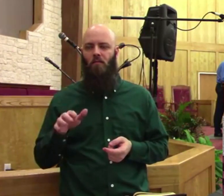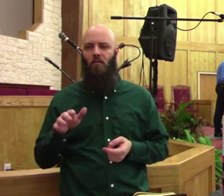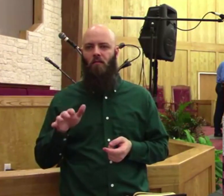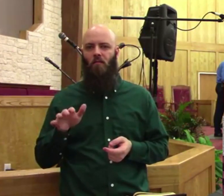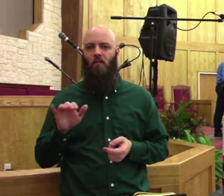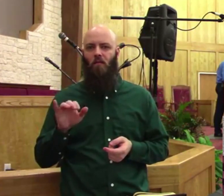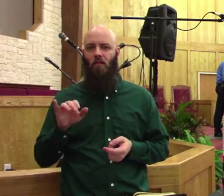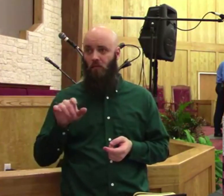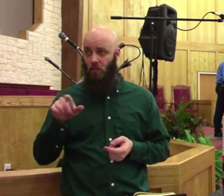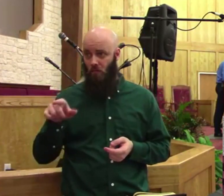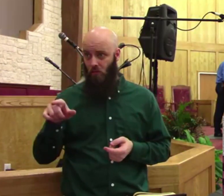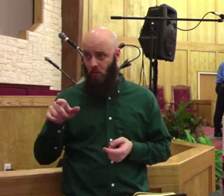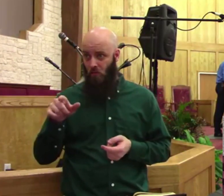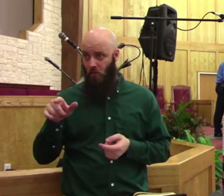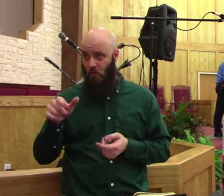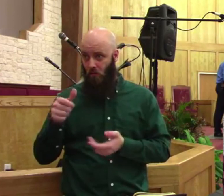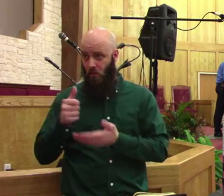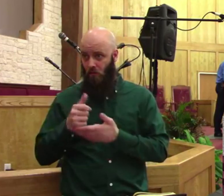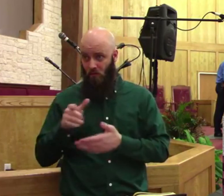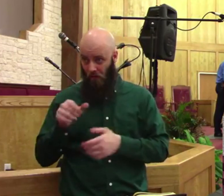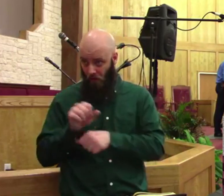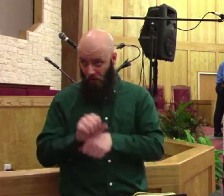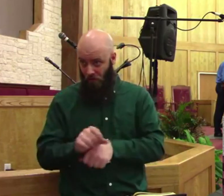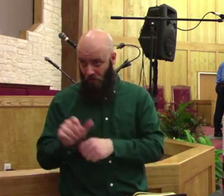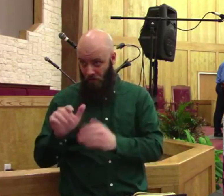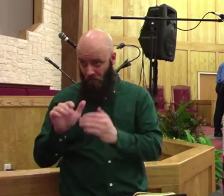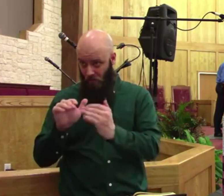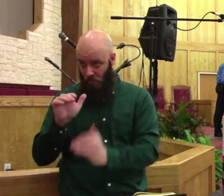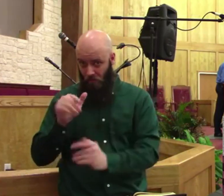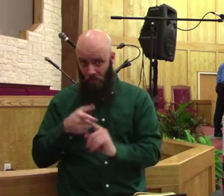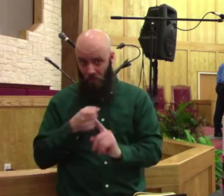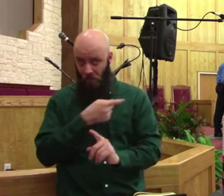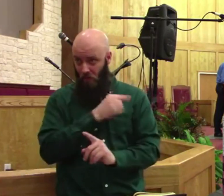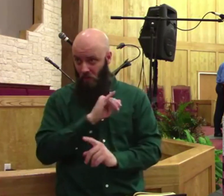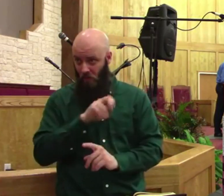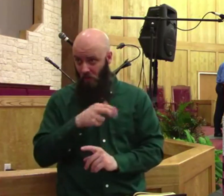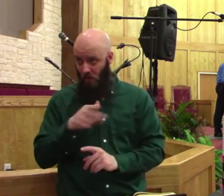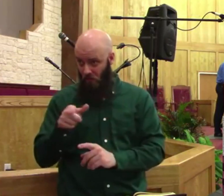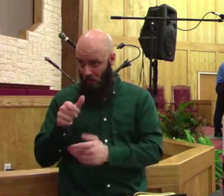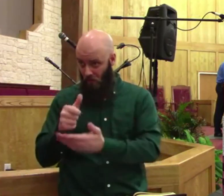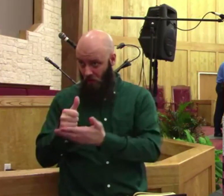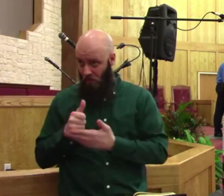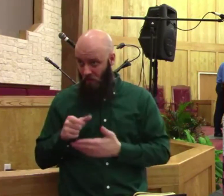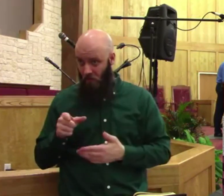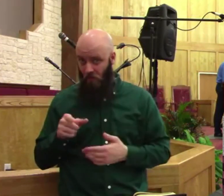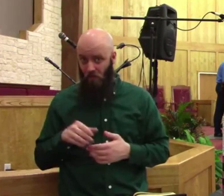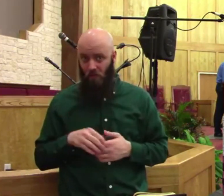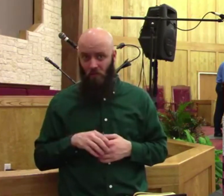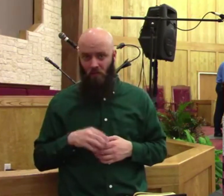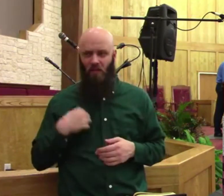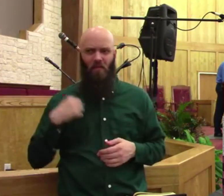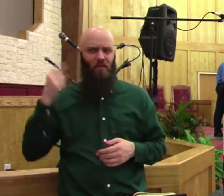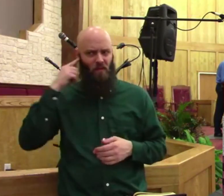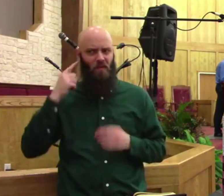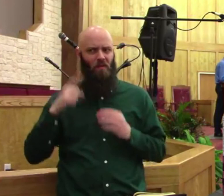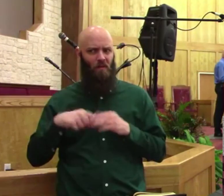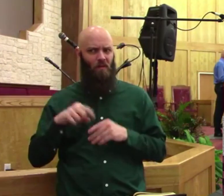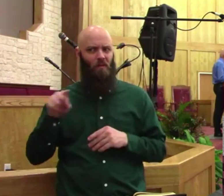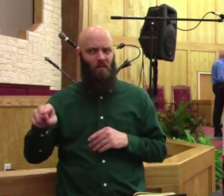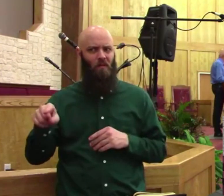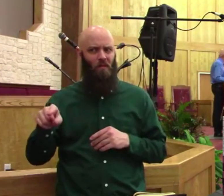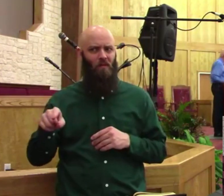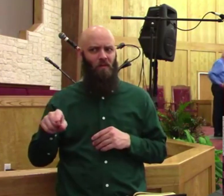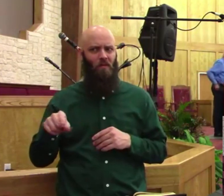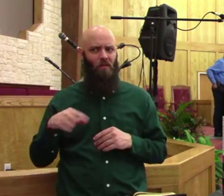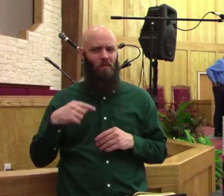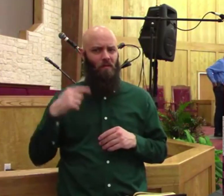going to help a slave from Judah? He says, I've heard of you. I heard all